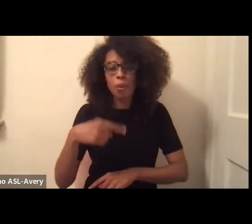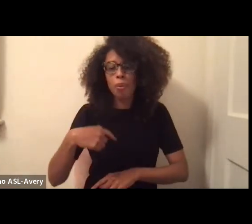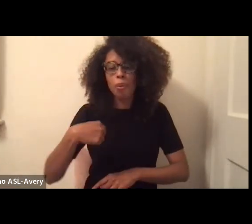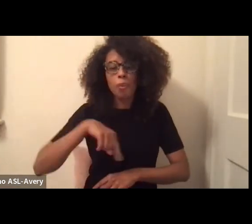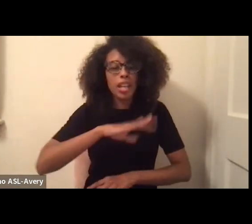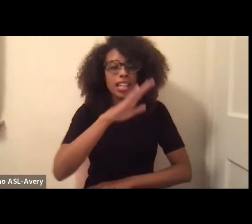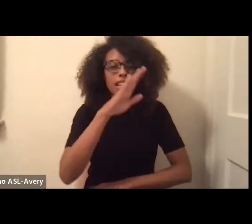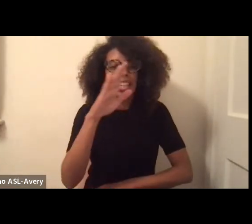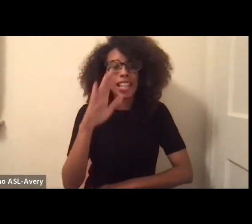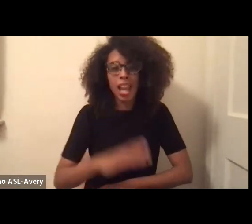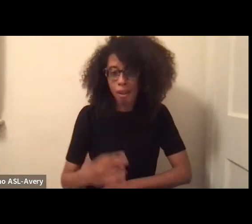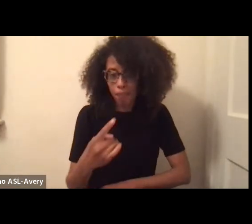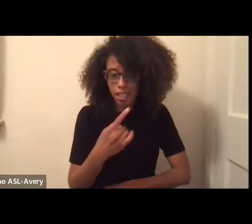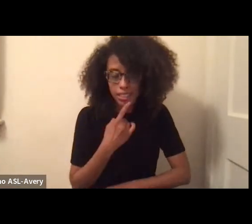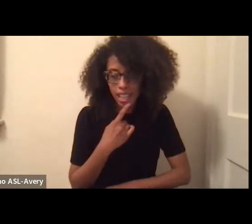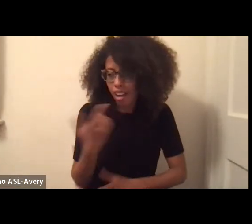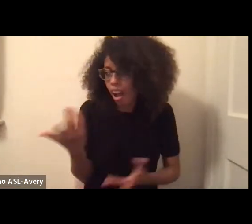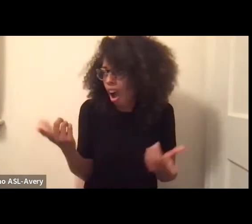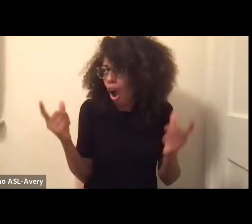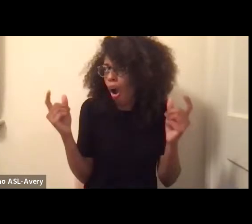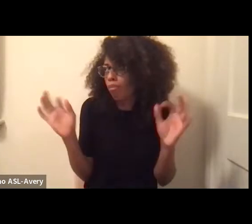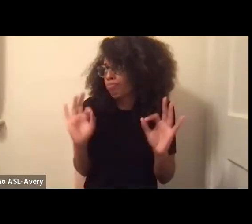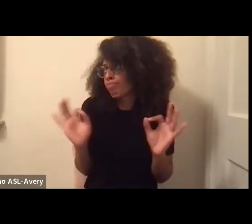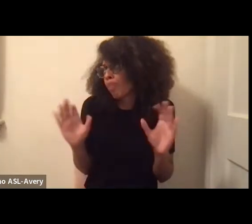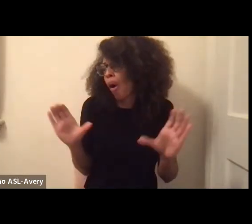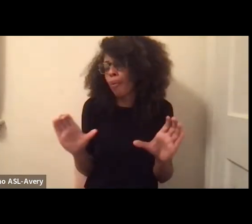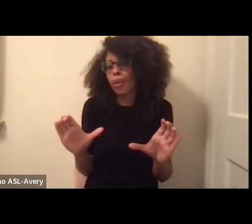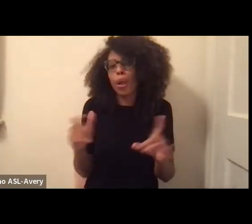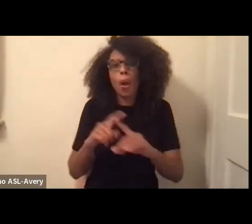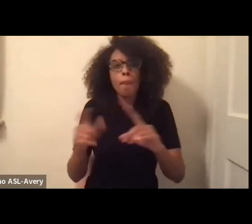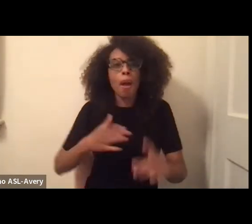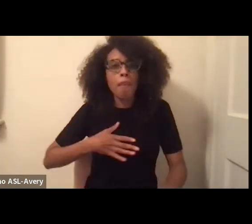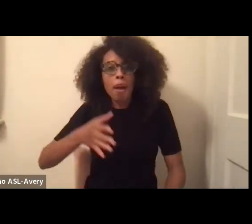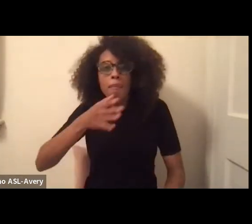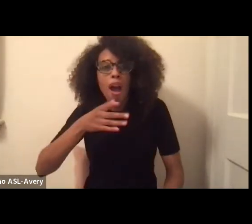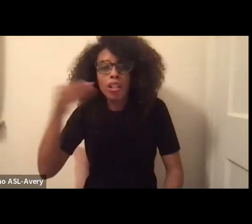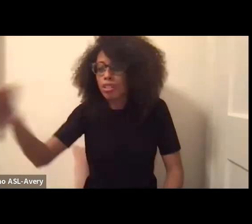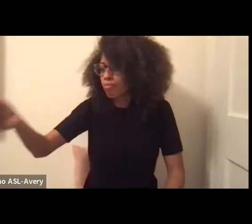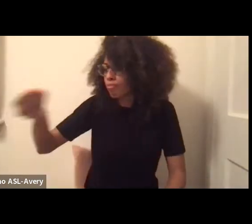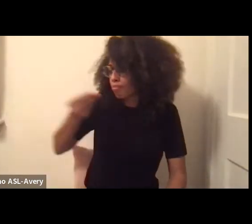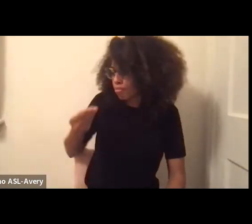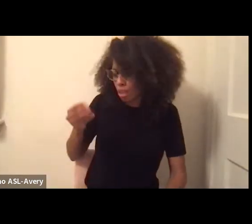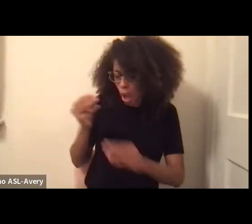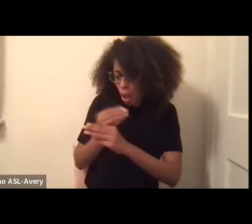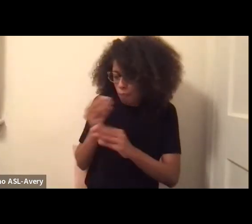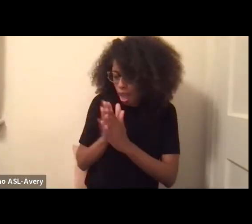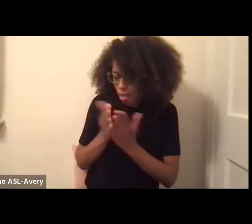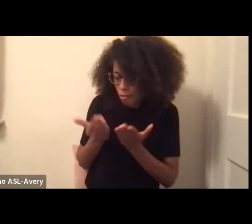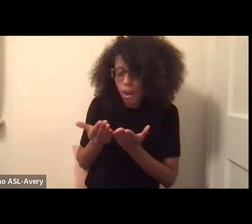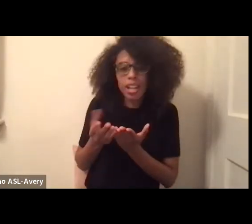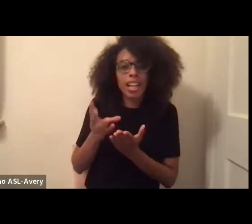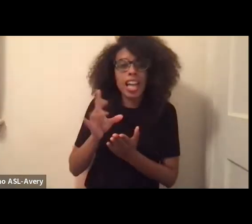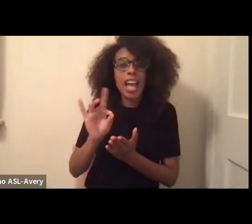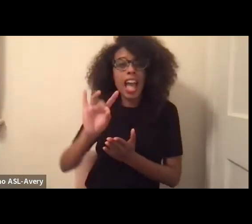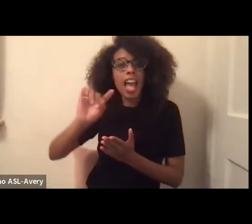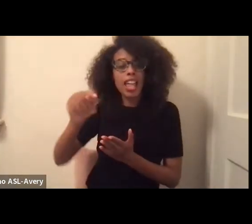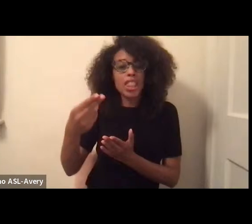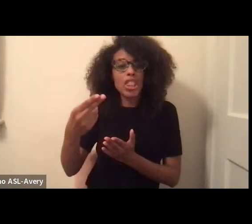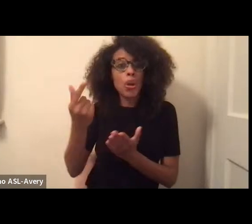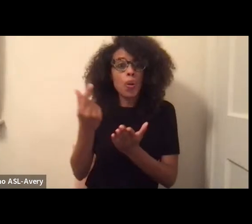to do, because my mother would hand us a math book, and like an 8th grade math book, we'd be in 6th grade. She'd go, here, do this.